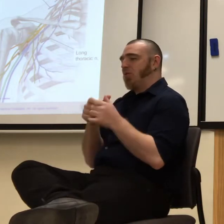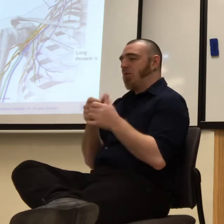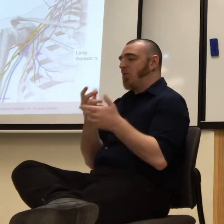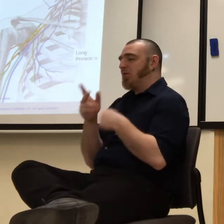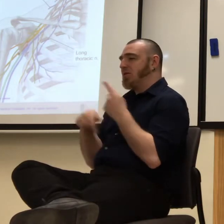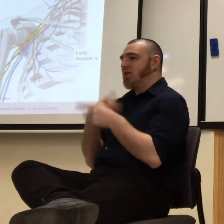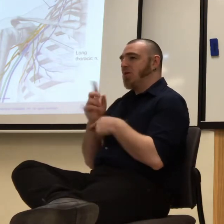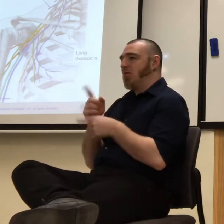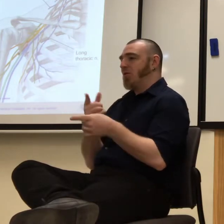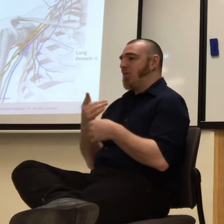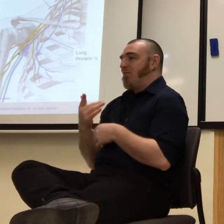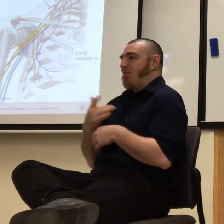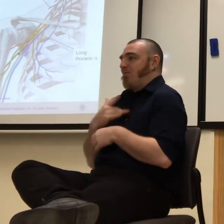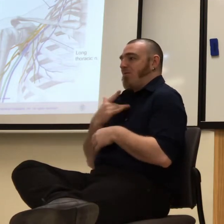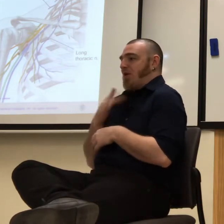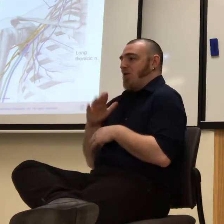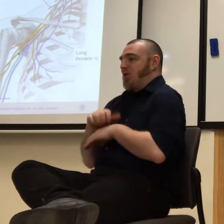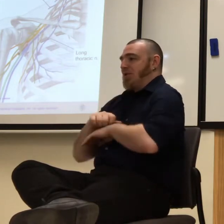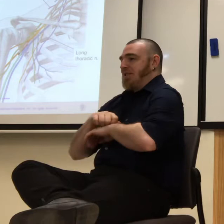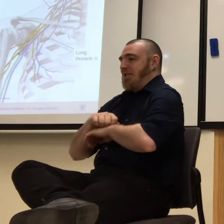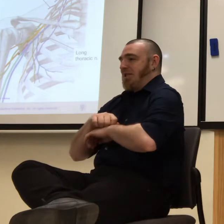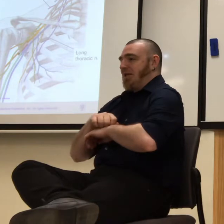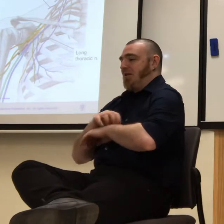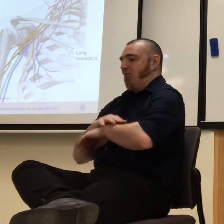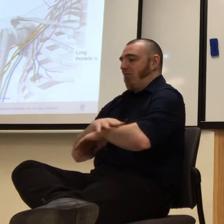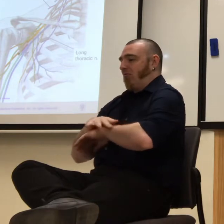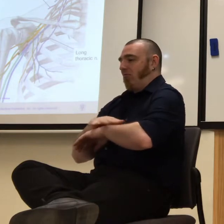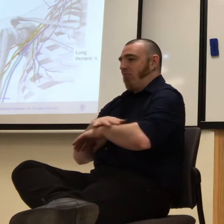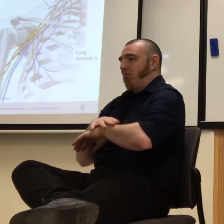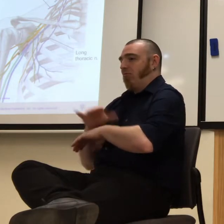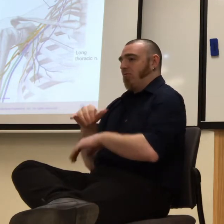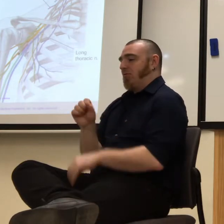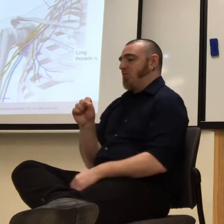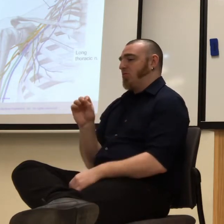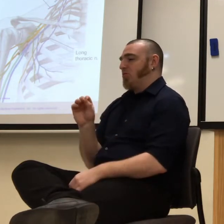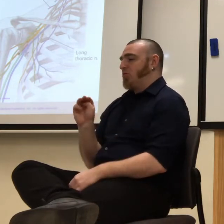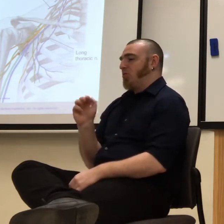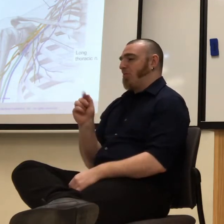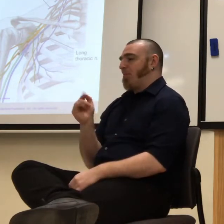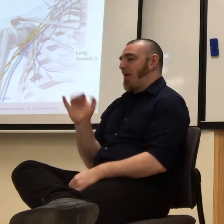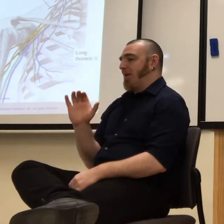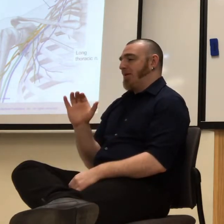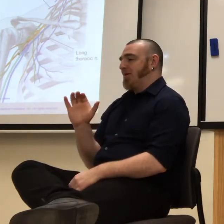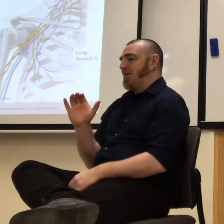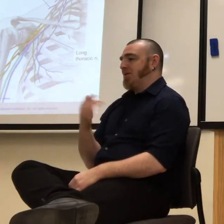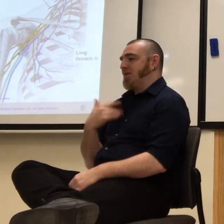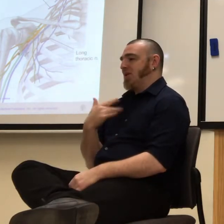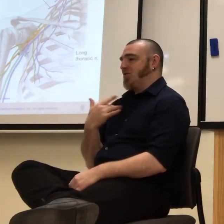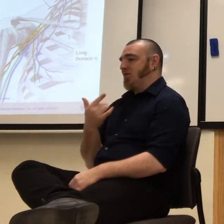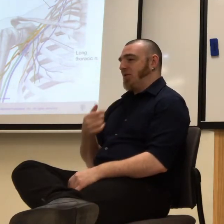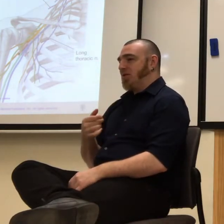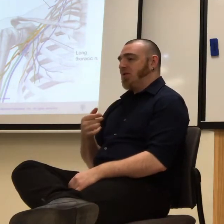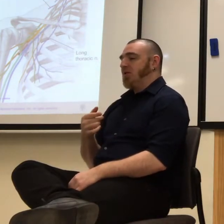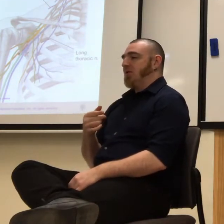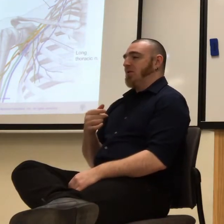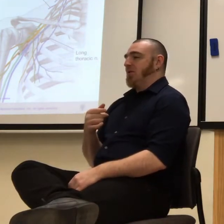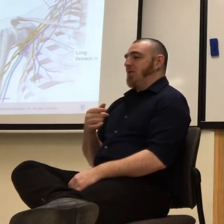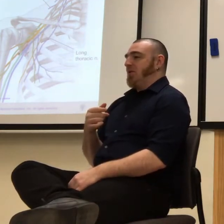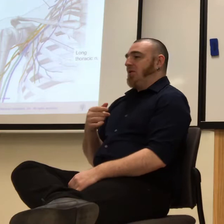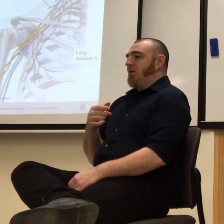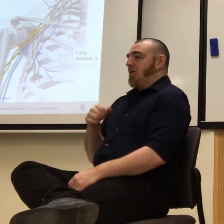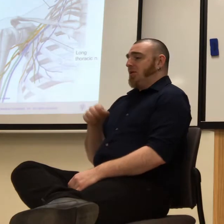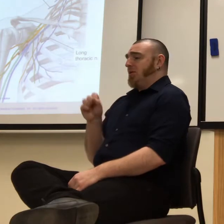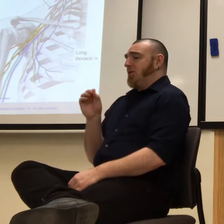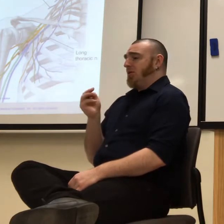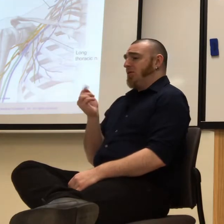in the last test? Somatic something? Sensory. Somatic sensory, okay. There is somatic sensory function too. I'm not gonna